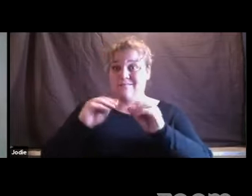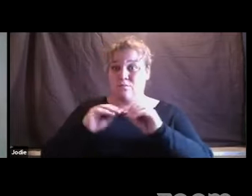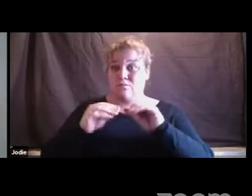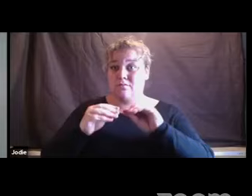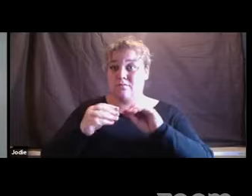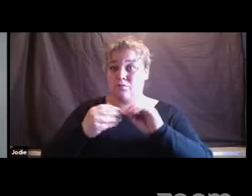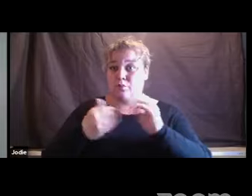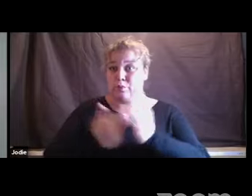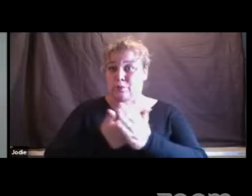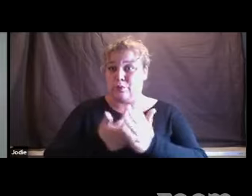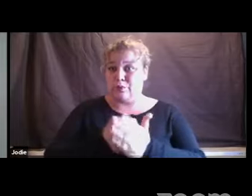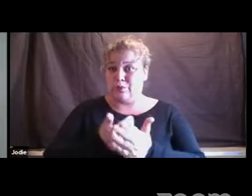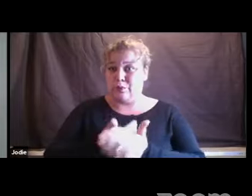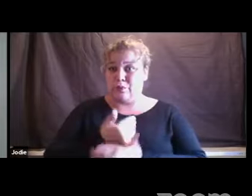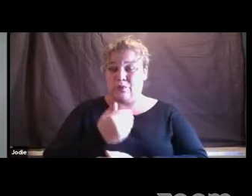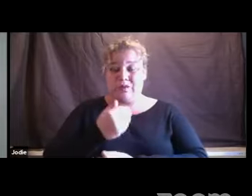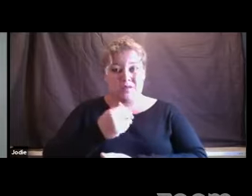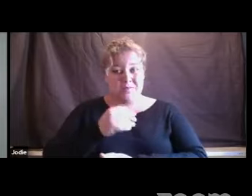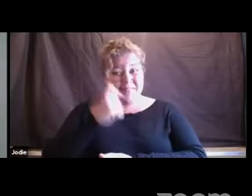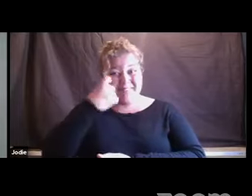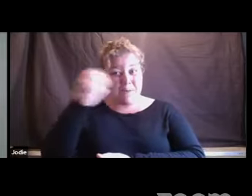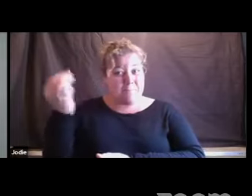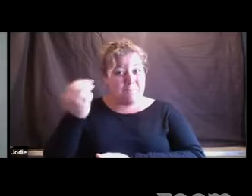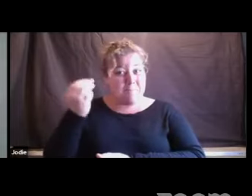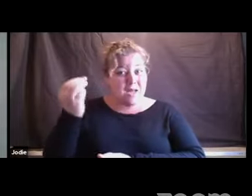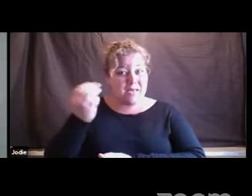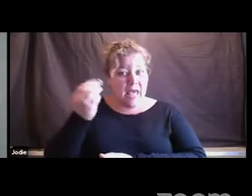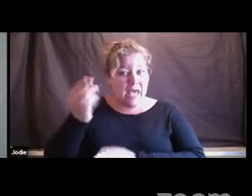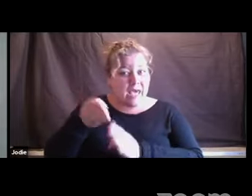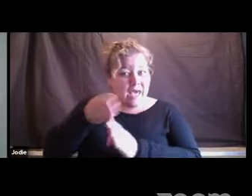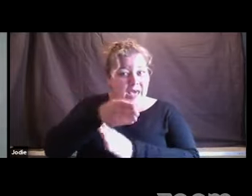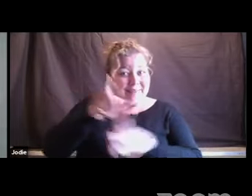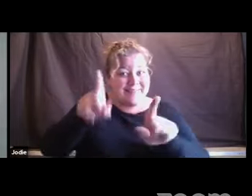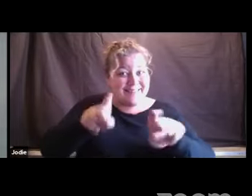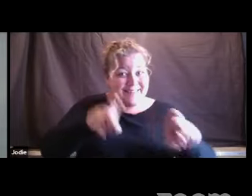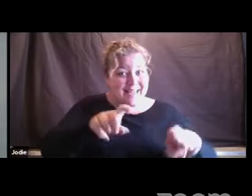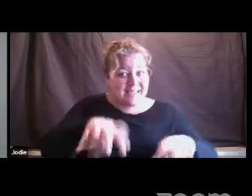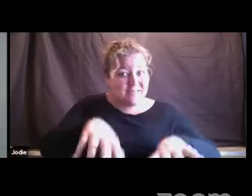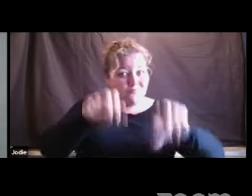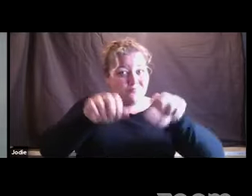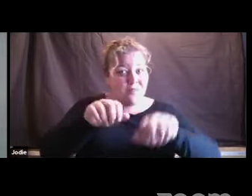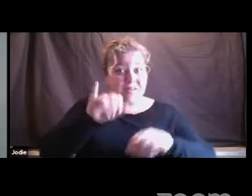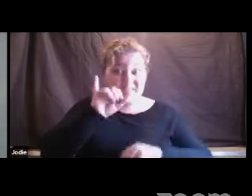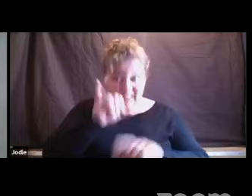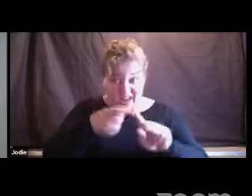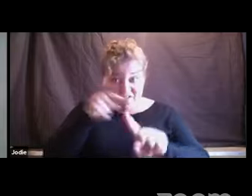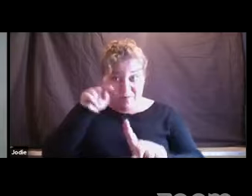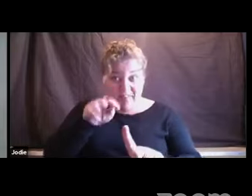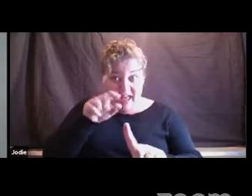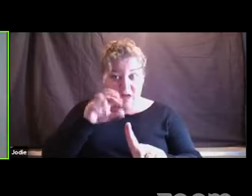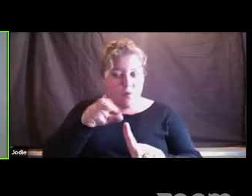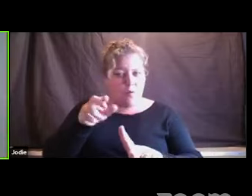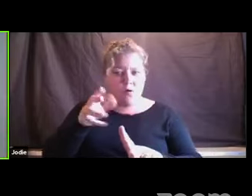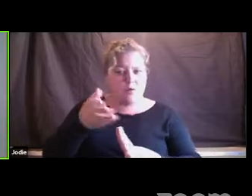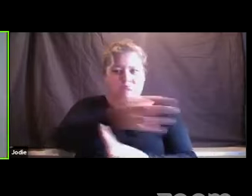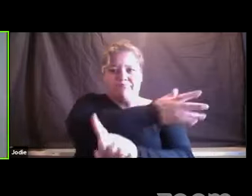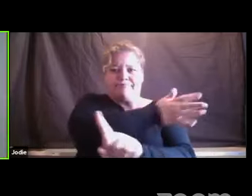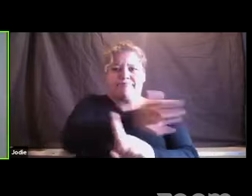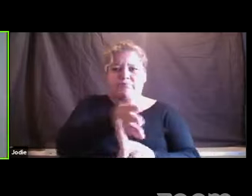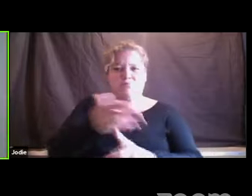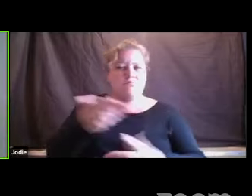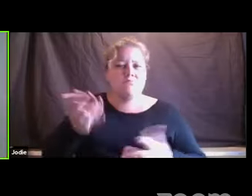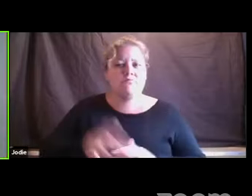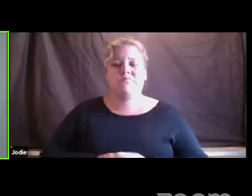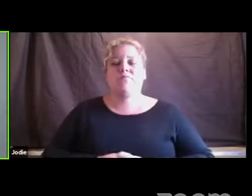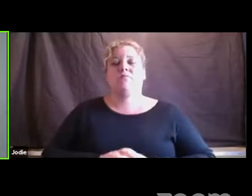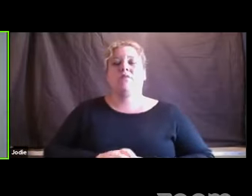from the testing site on Monday, or are those tests still yet to be kind of processed? Yeah, thanks, Justin. So as